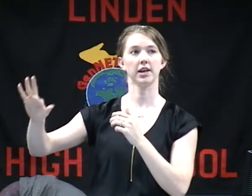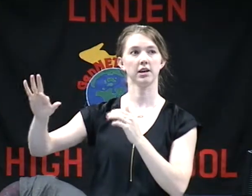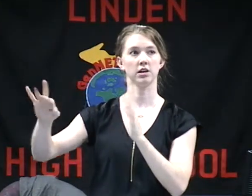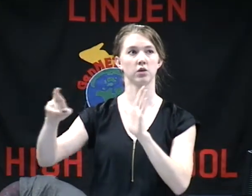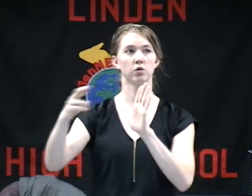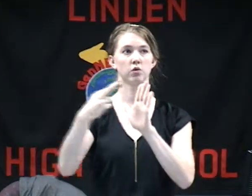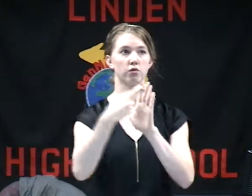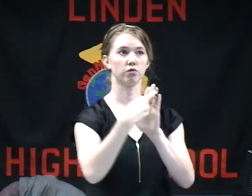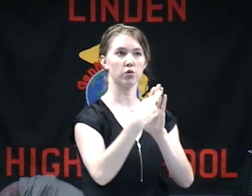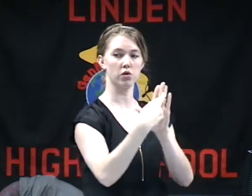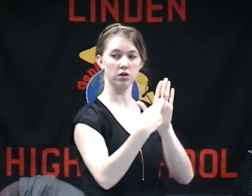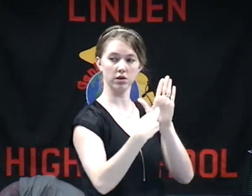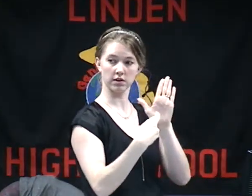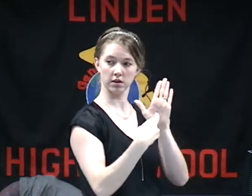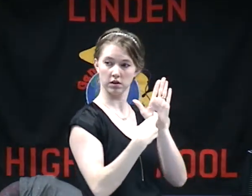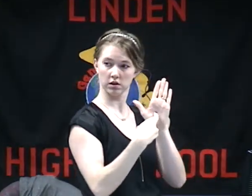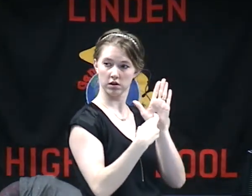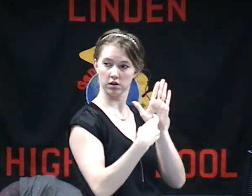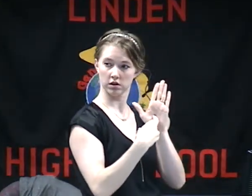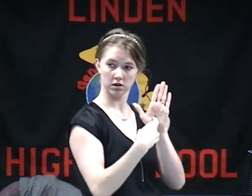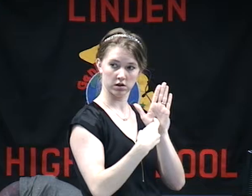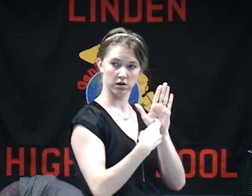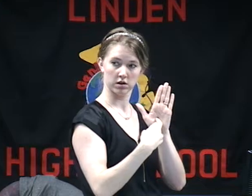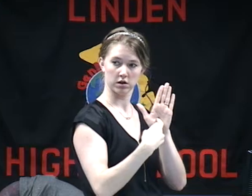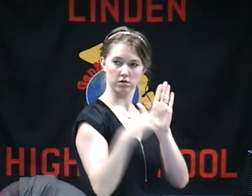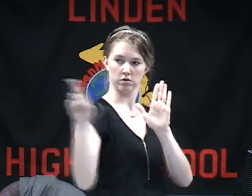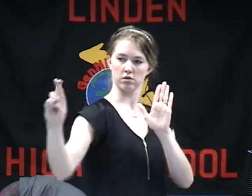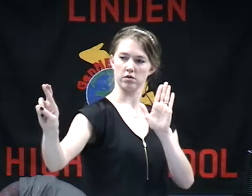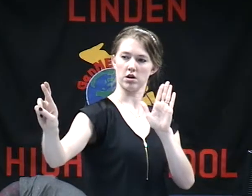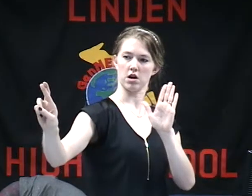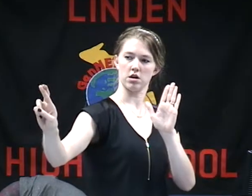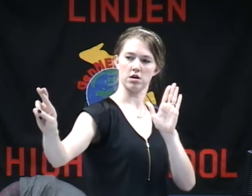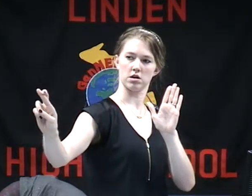spelling rules. An R.